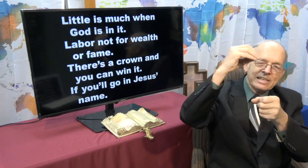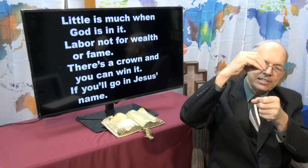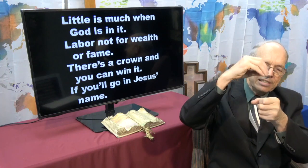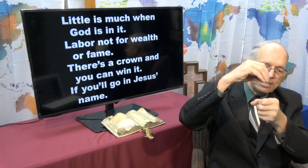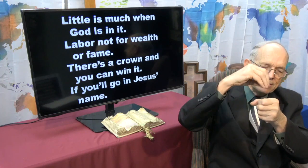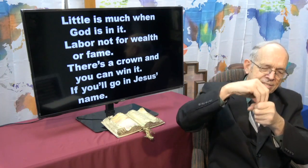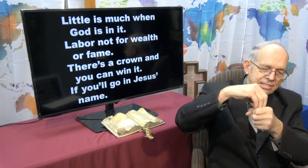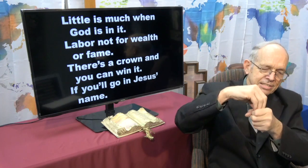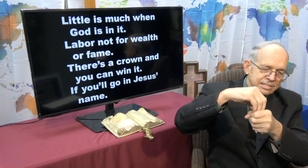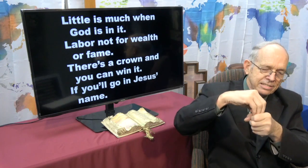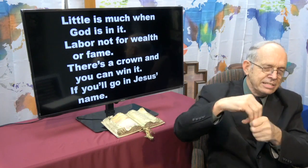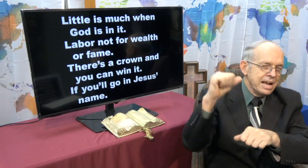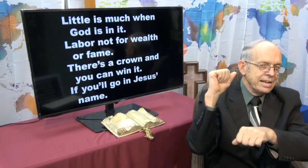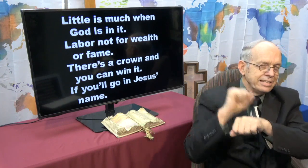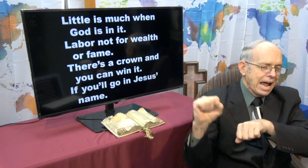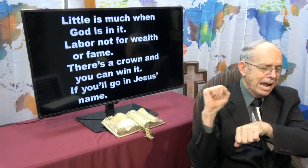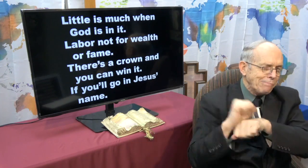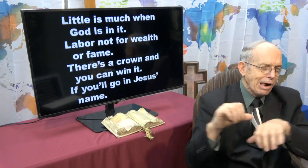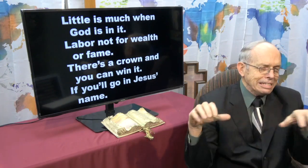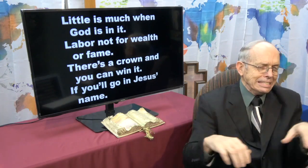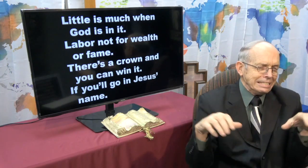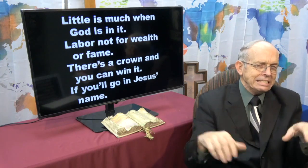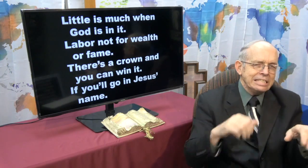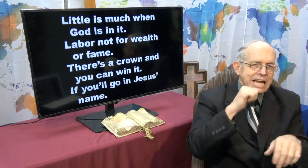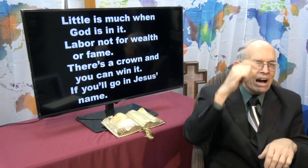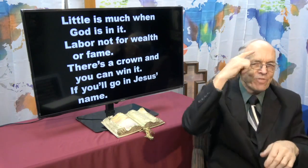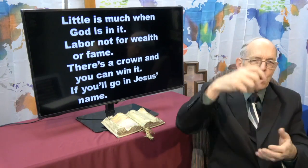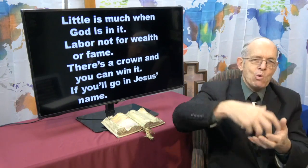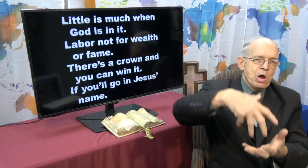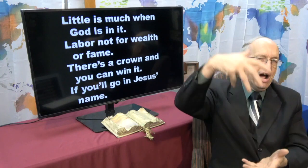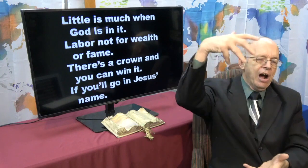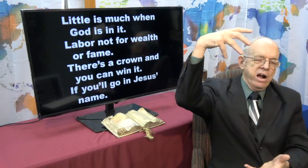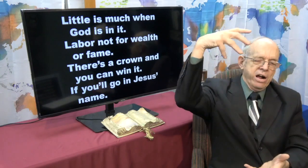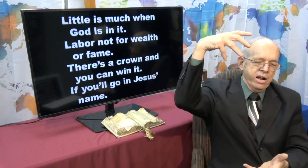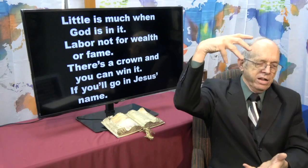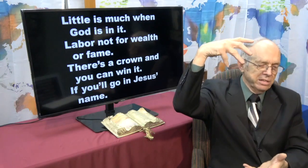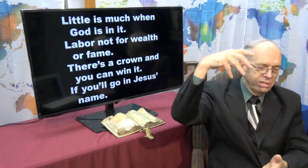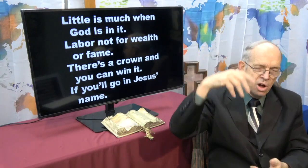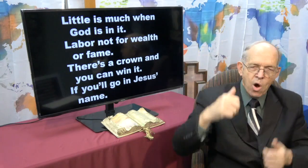Regarding eating, labor not for rent